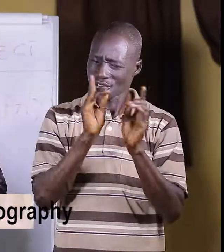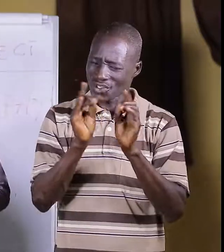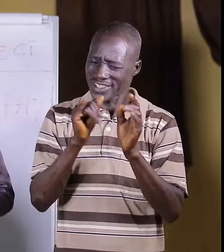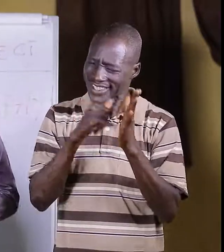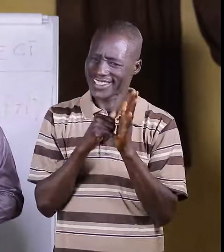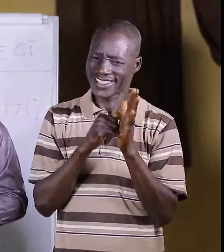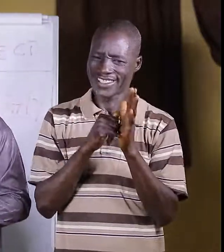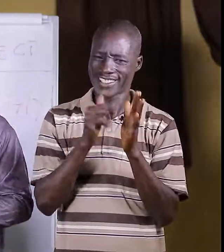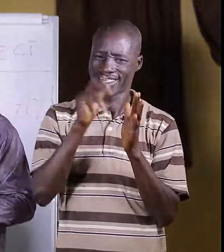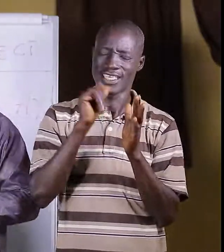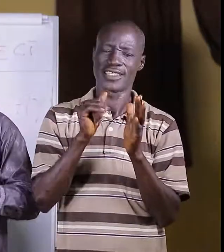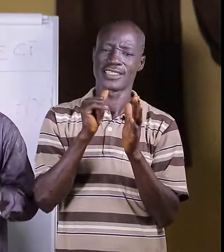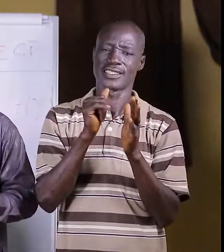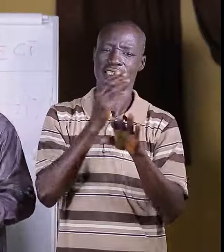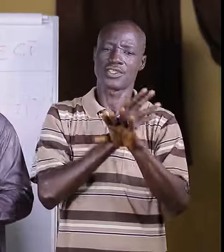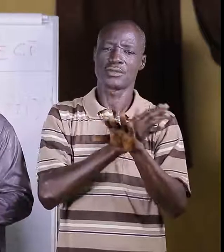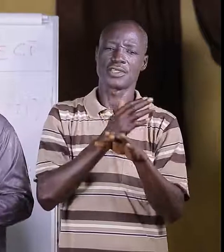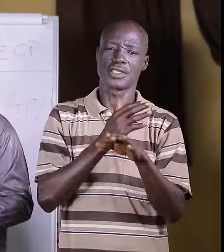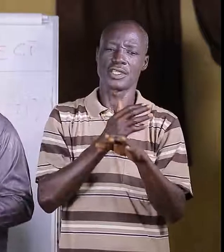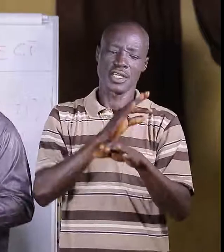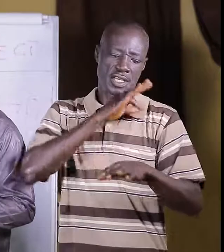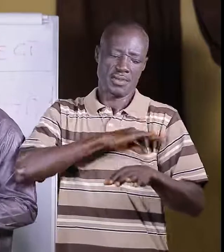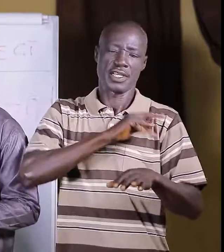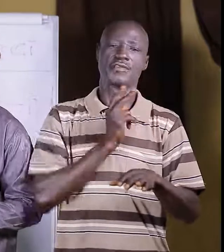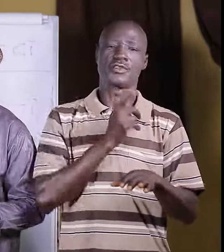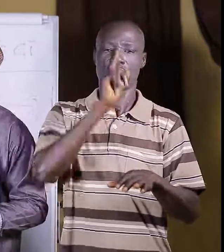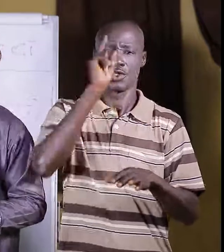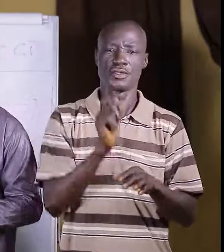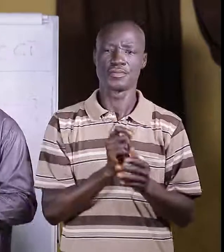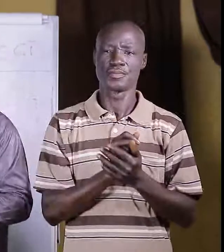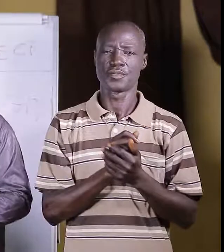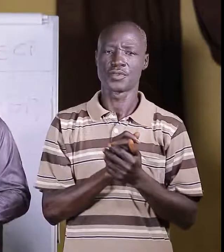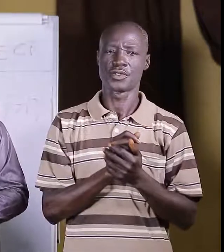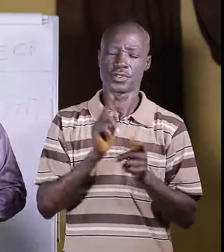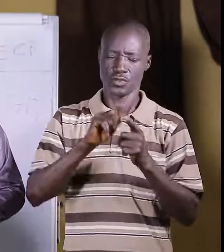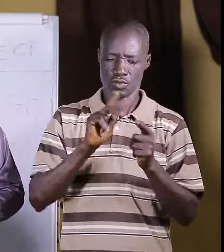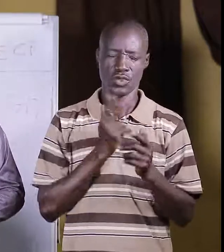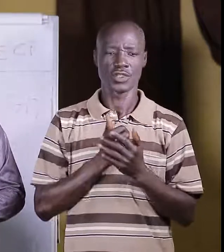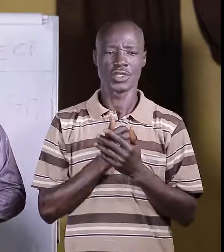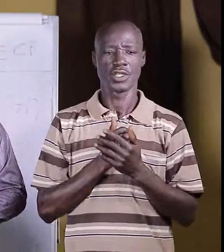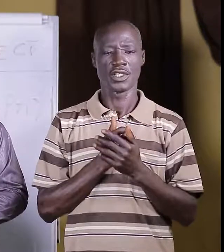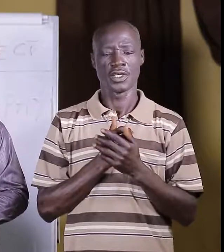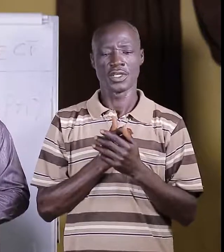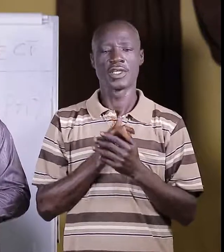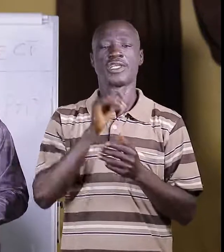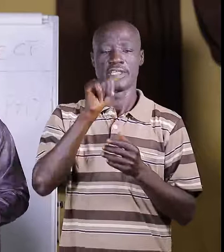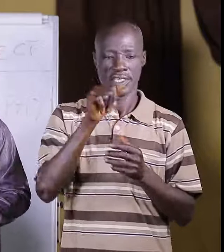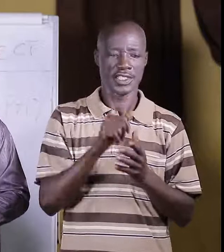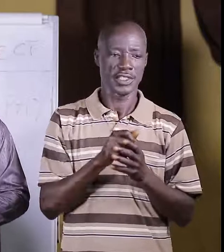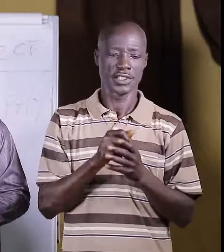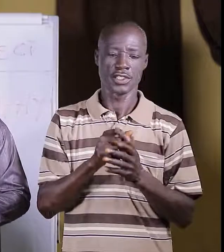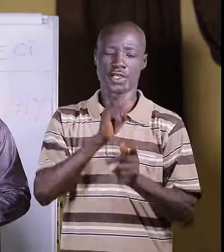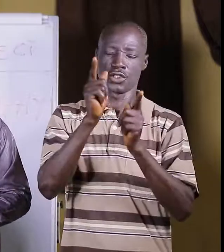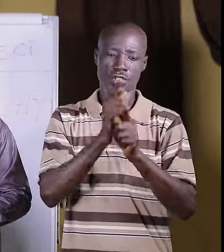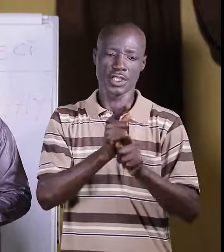subject of any benefit at all to man? The answer is